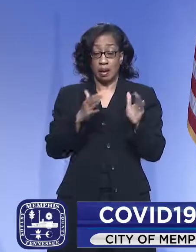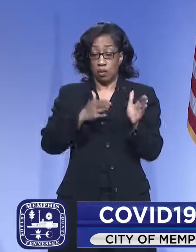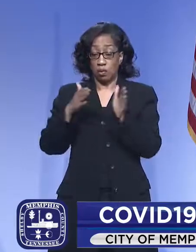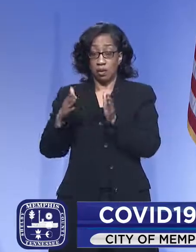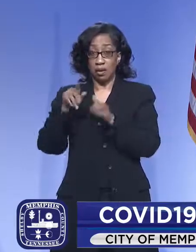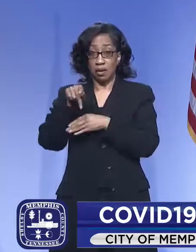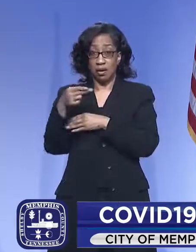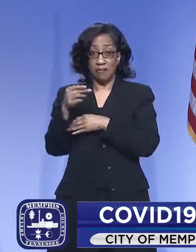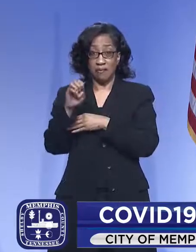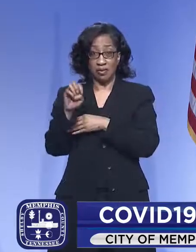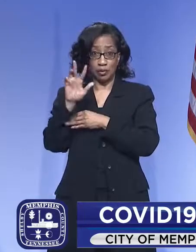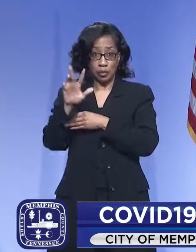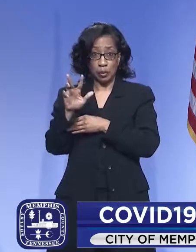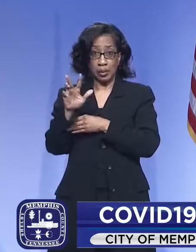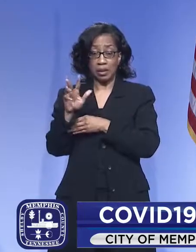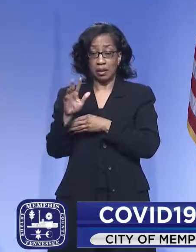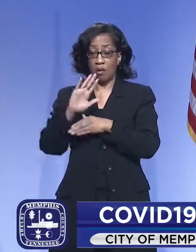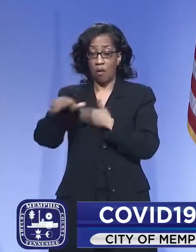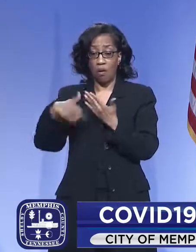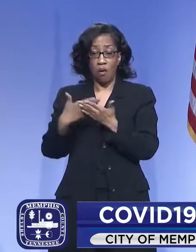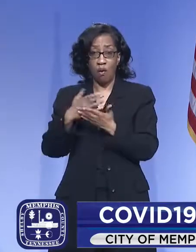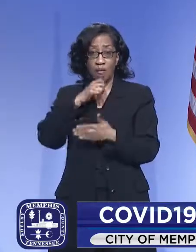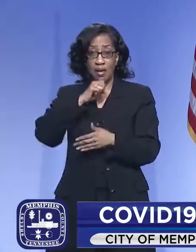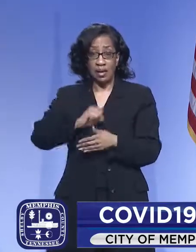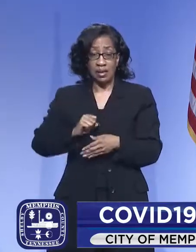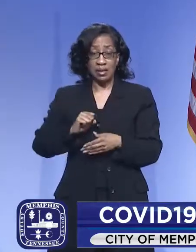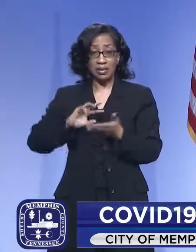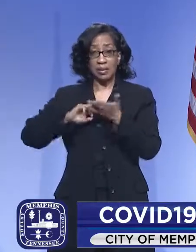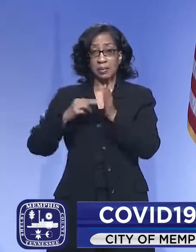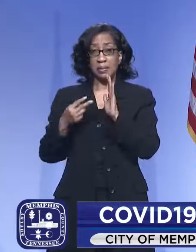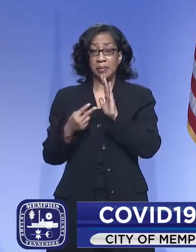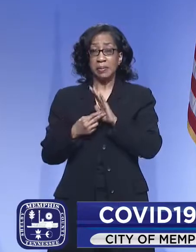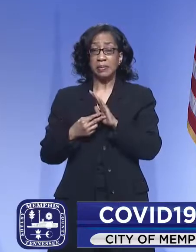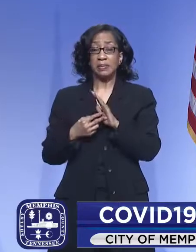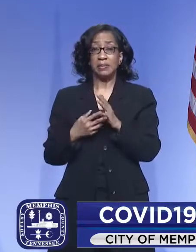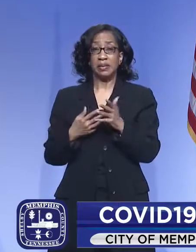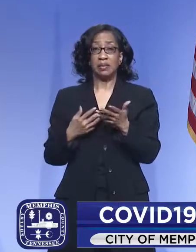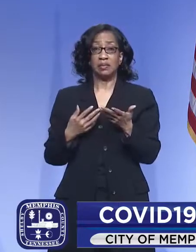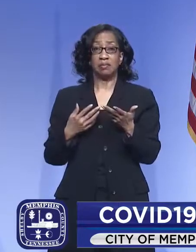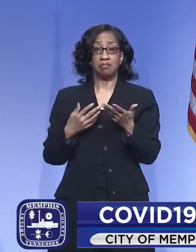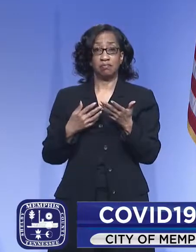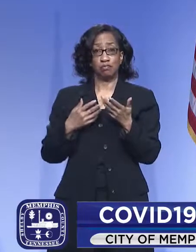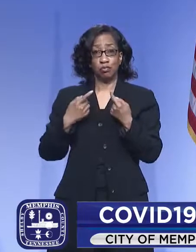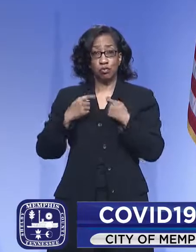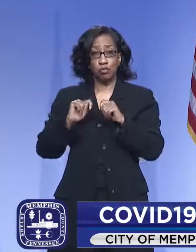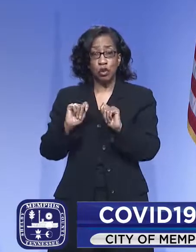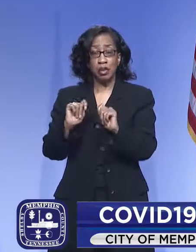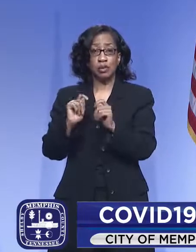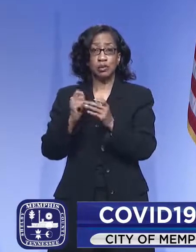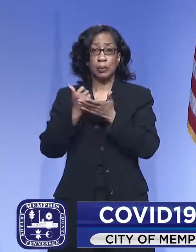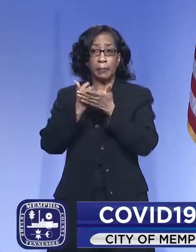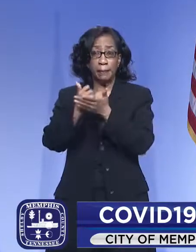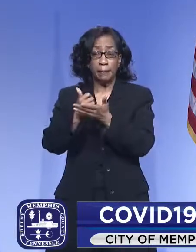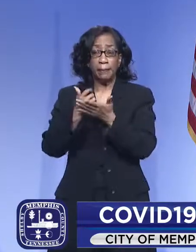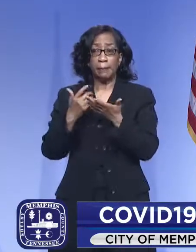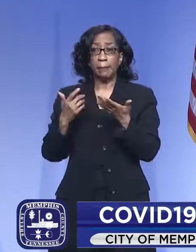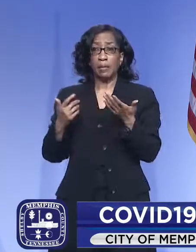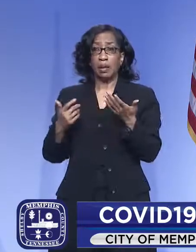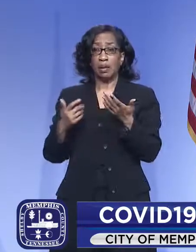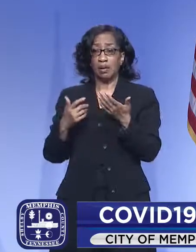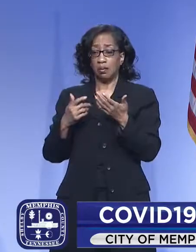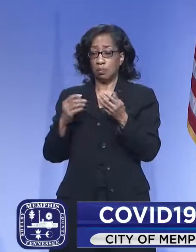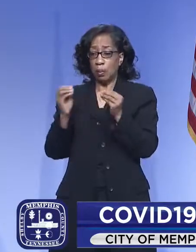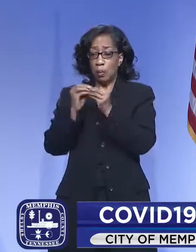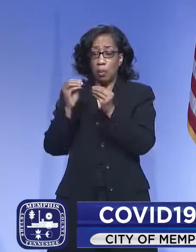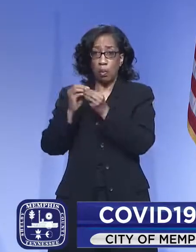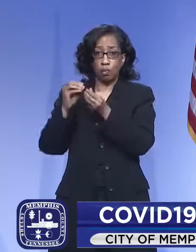all ages, we're not going to stop looking for ways to expand our throughput and not going to stop asking for more